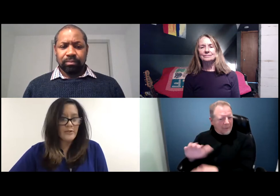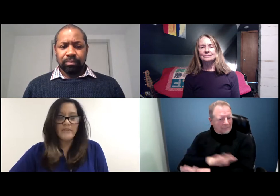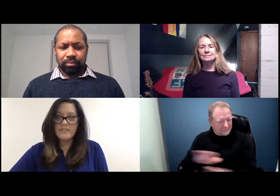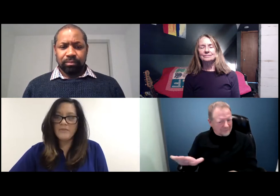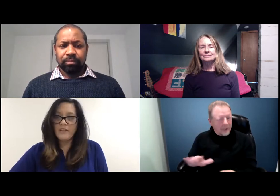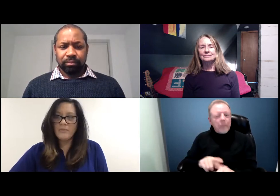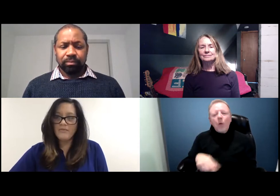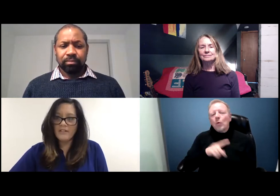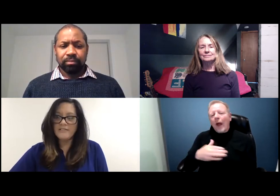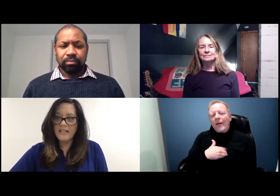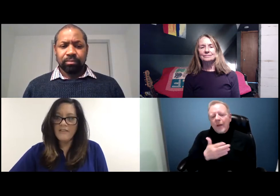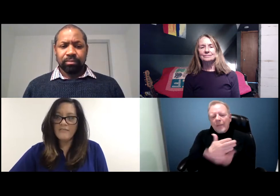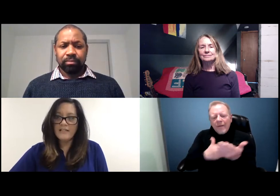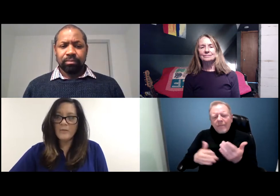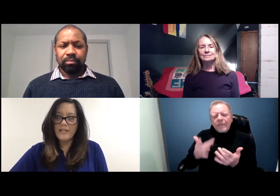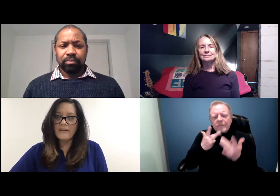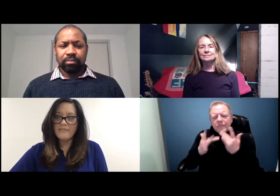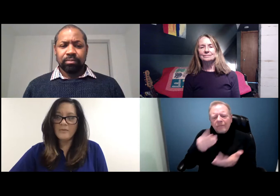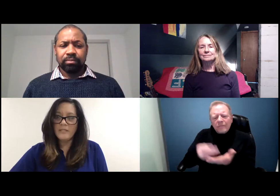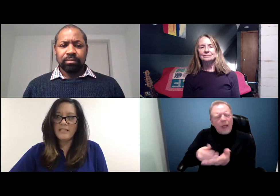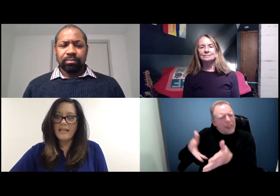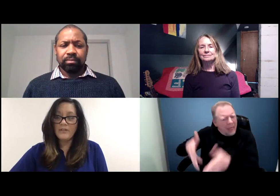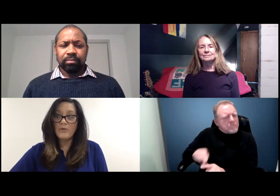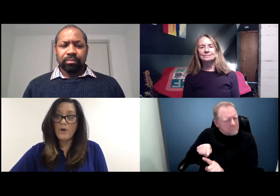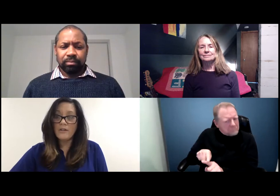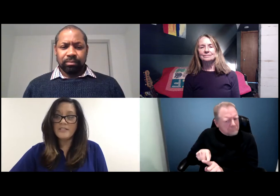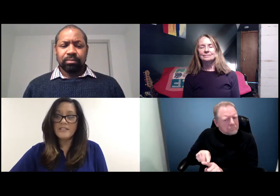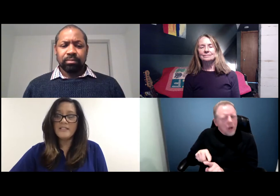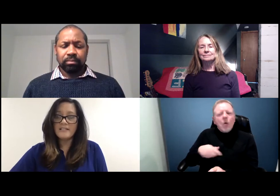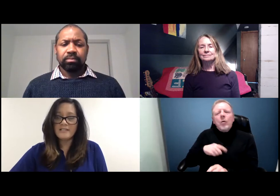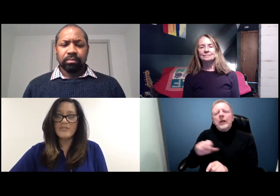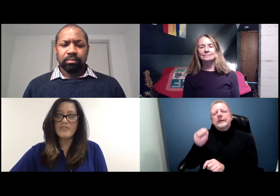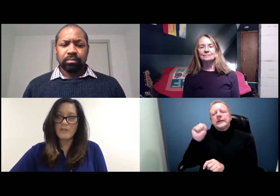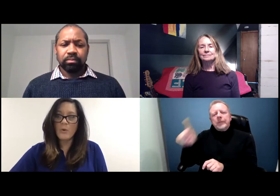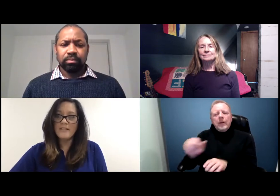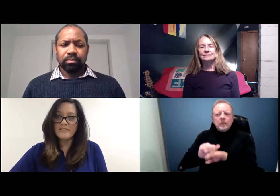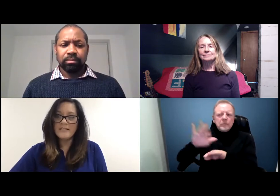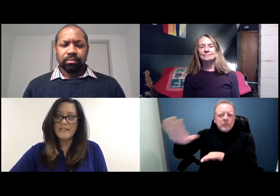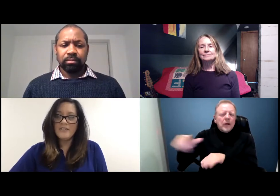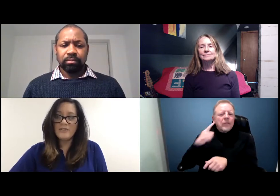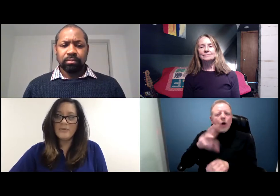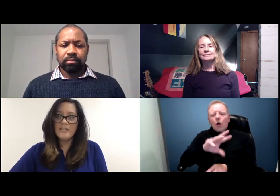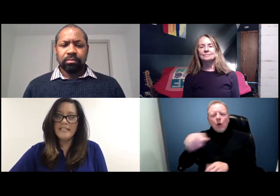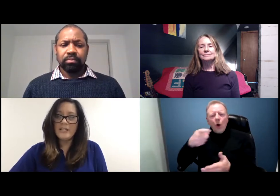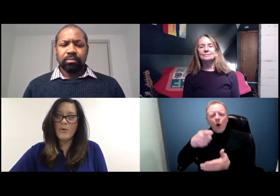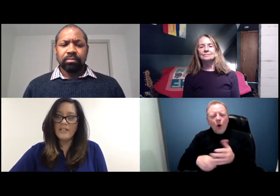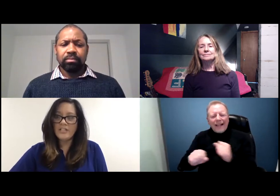We do have some available funds left, and we have submitted a no-cost extension request